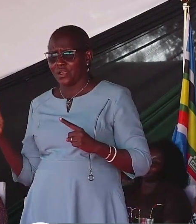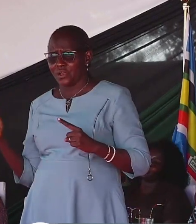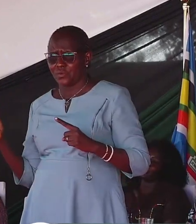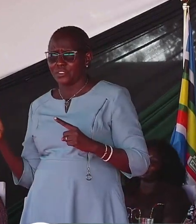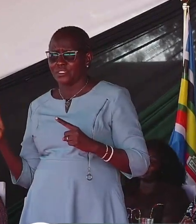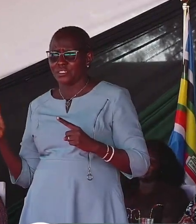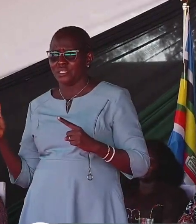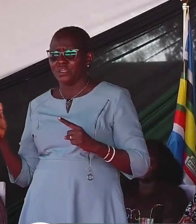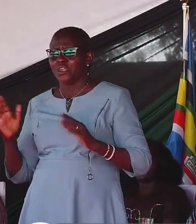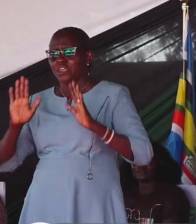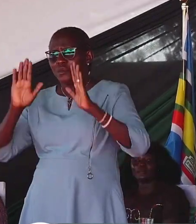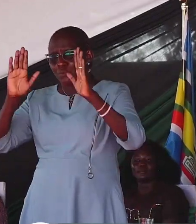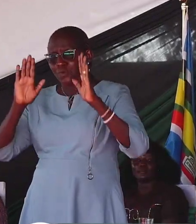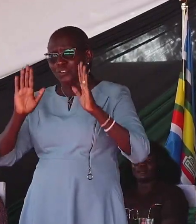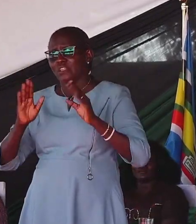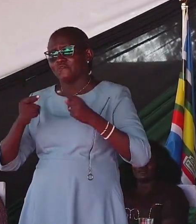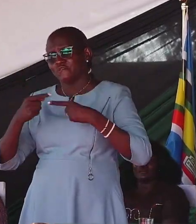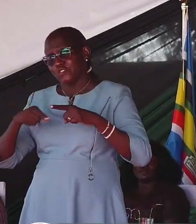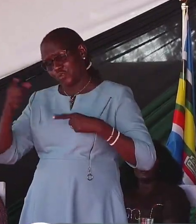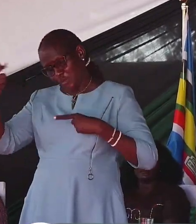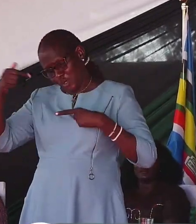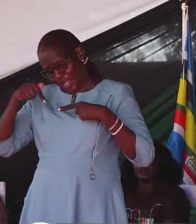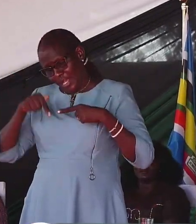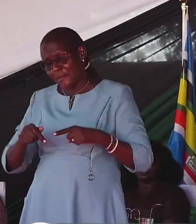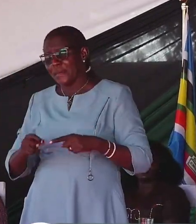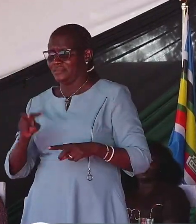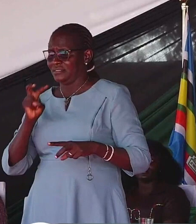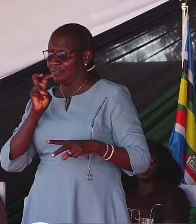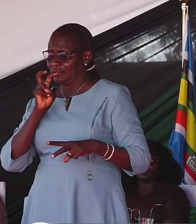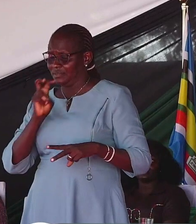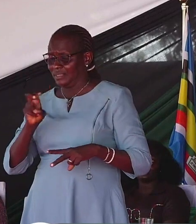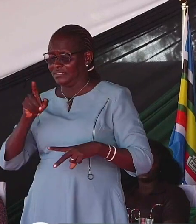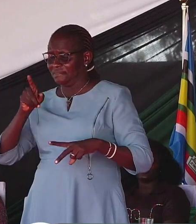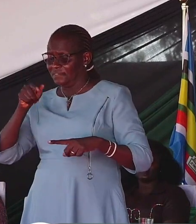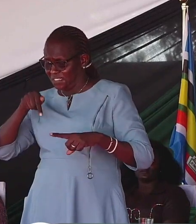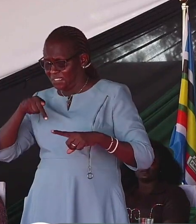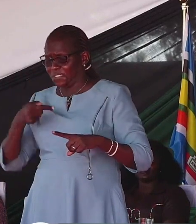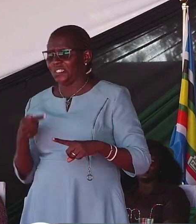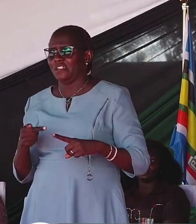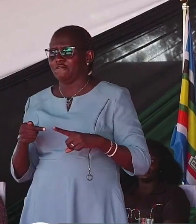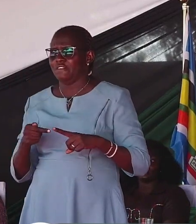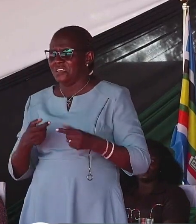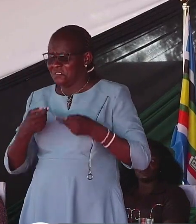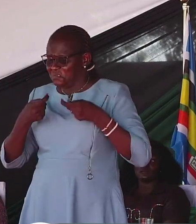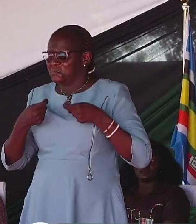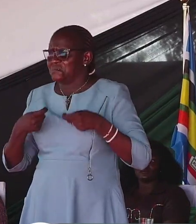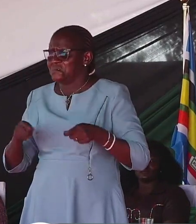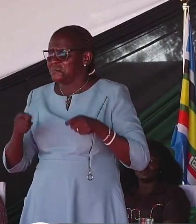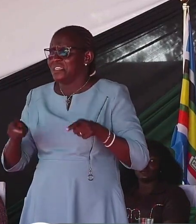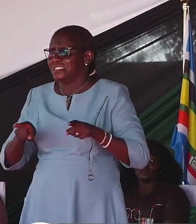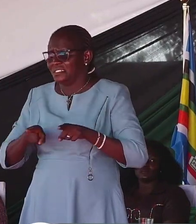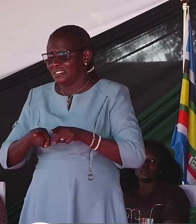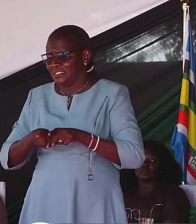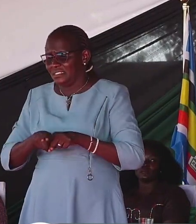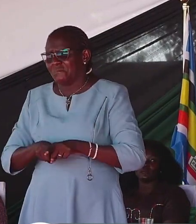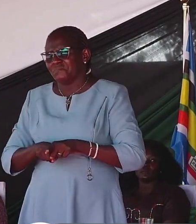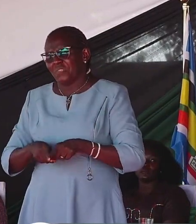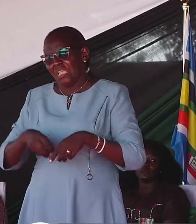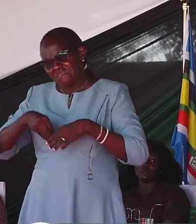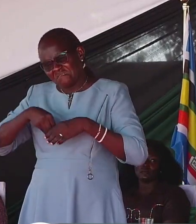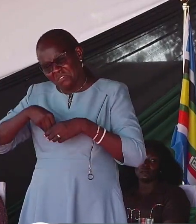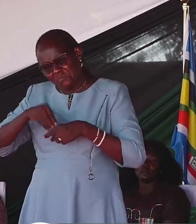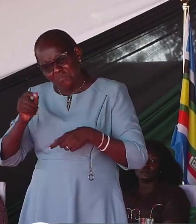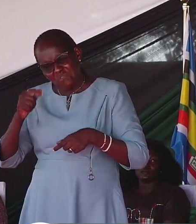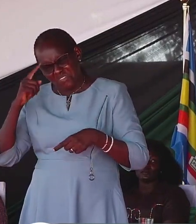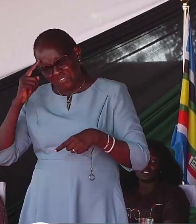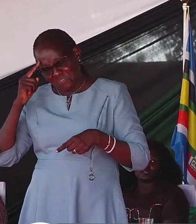very important for you to come and witness and also try to remove this mentality